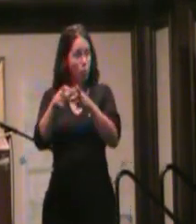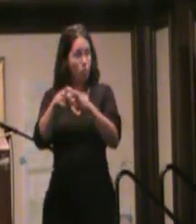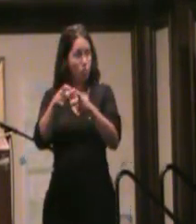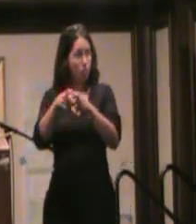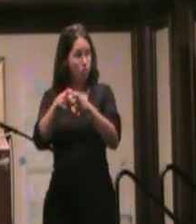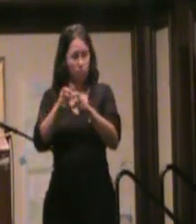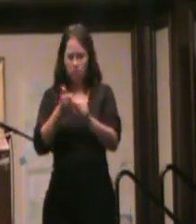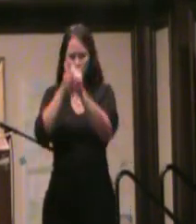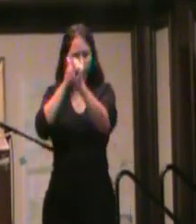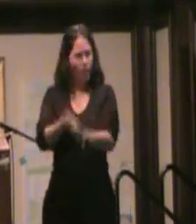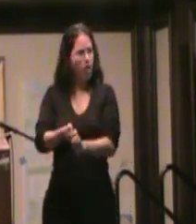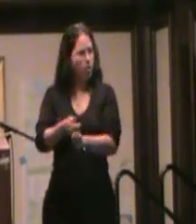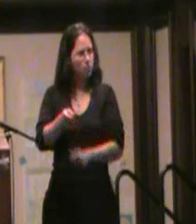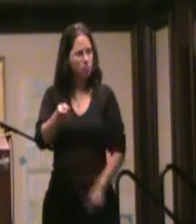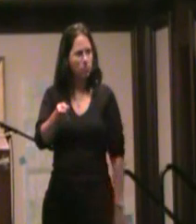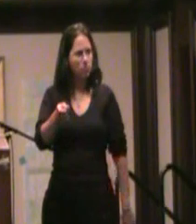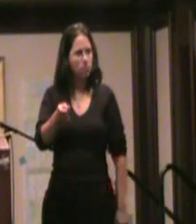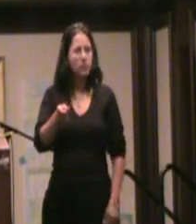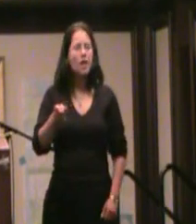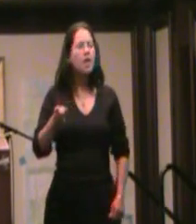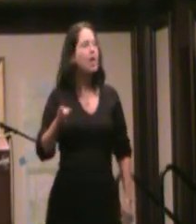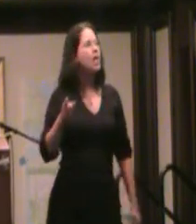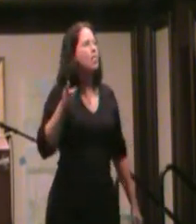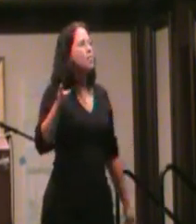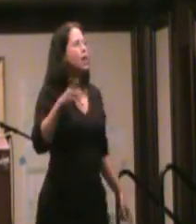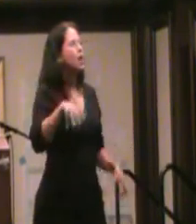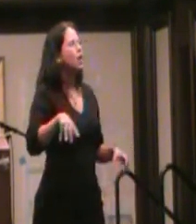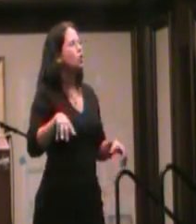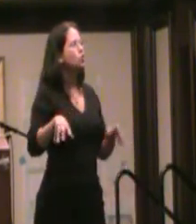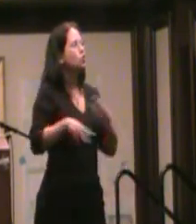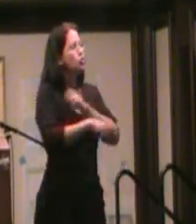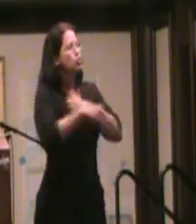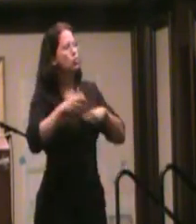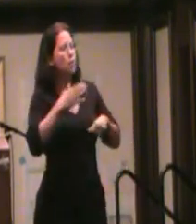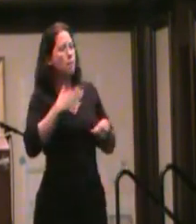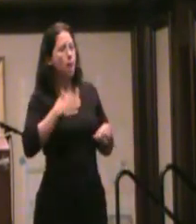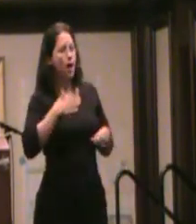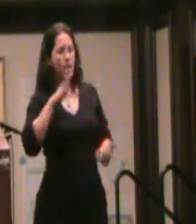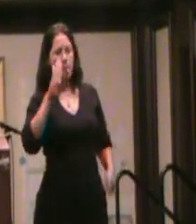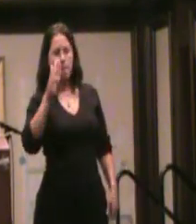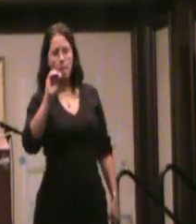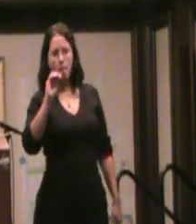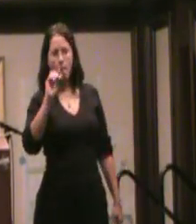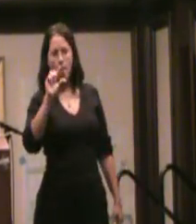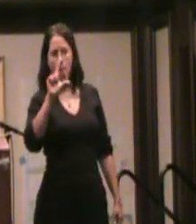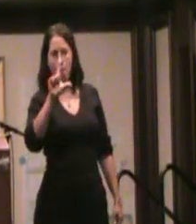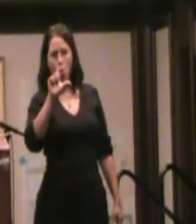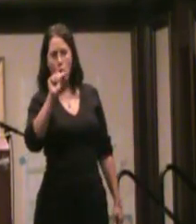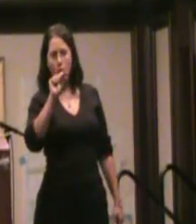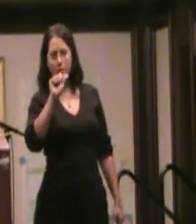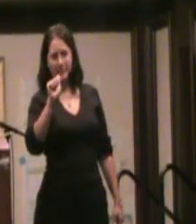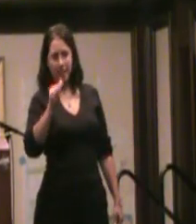says, they took my bolsa, then next time